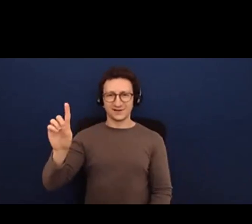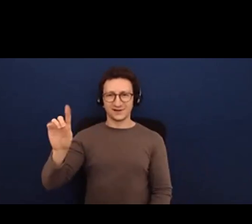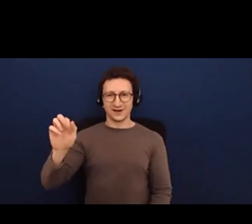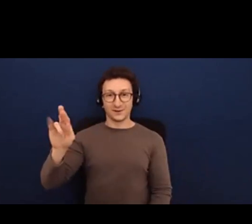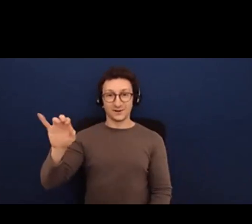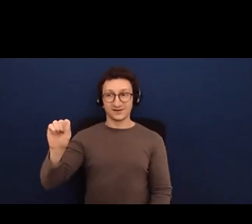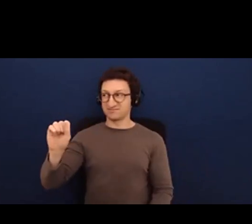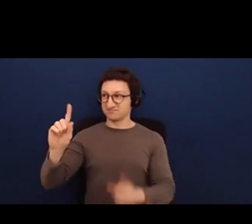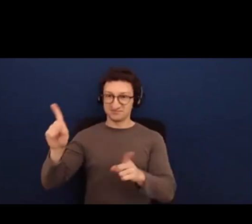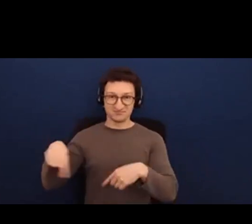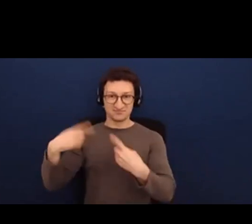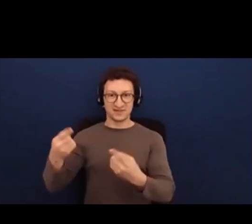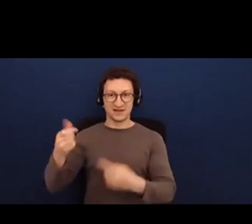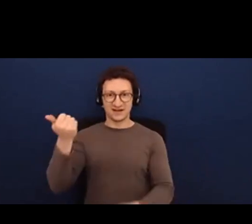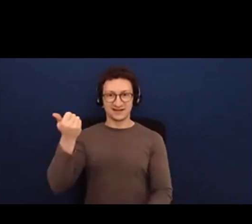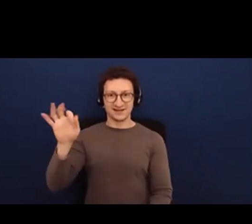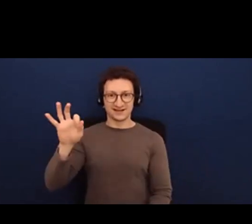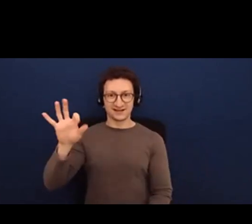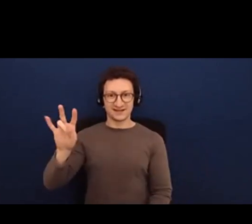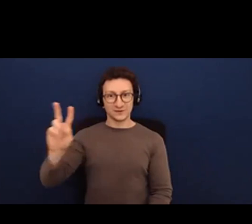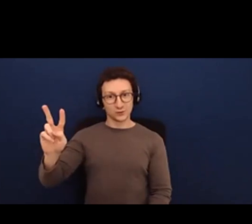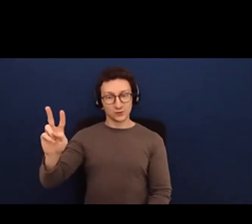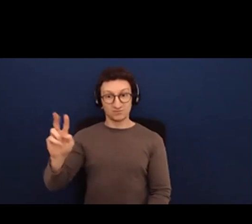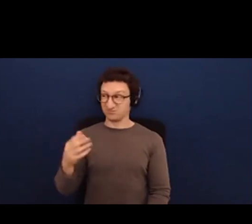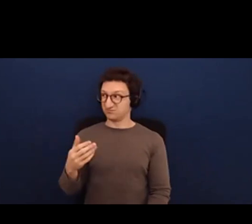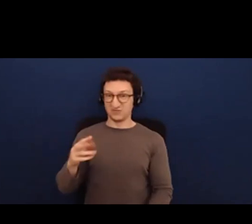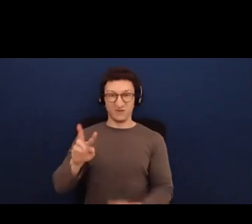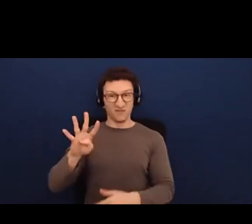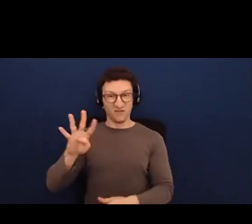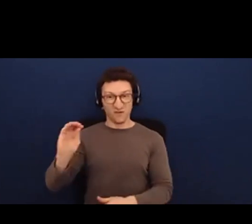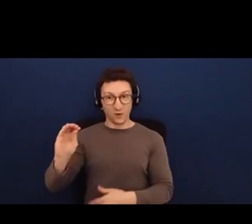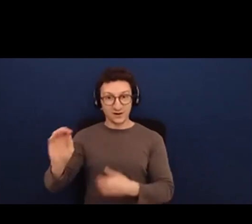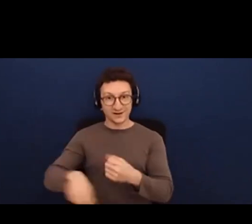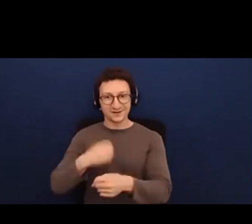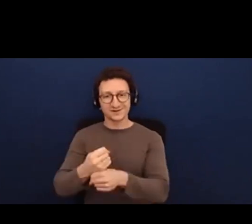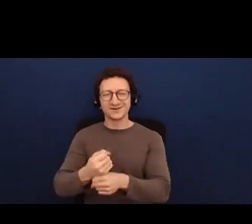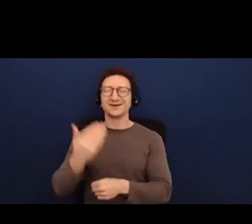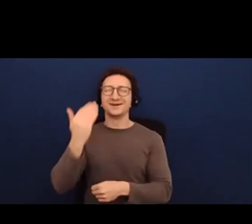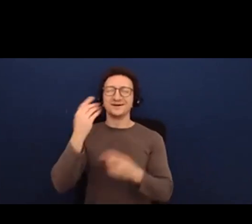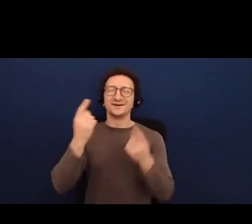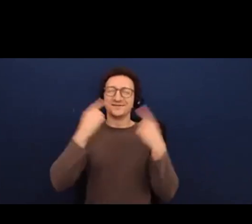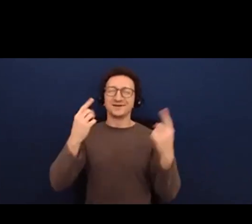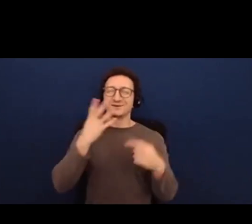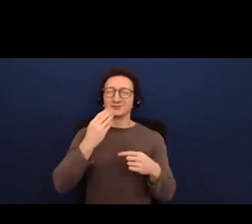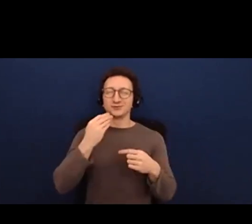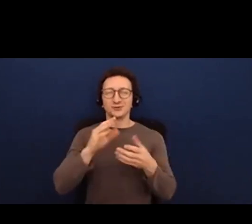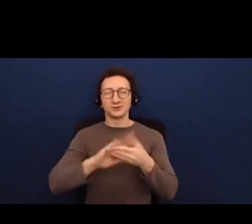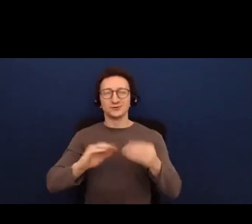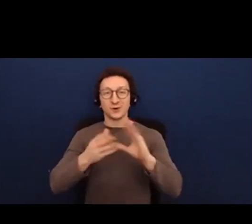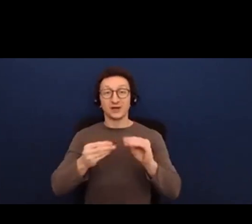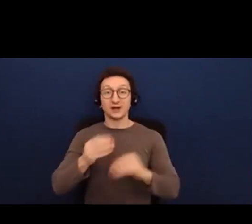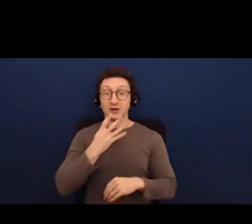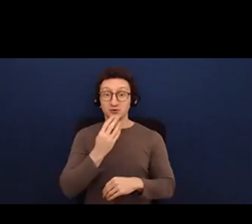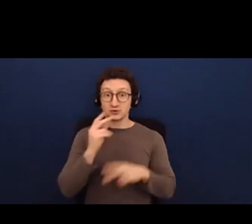40 years. The Midrash says about wandering that